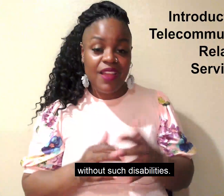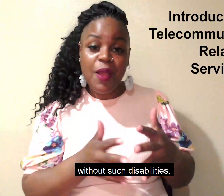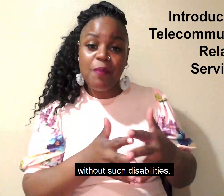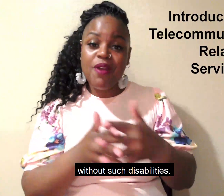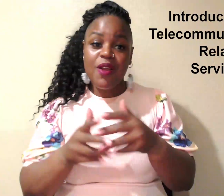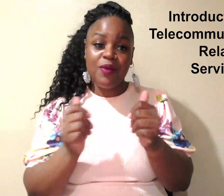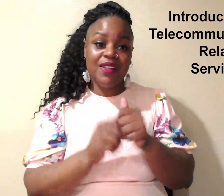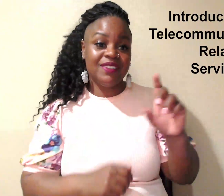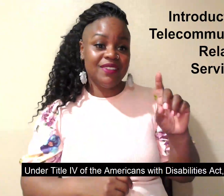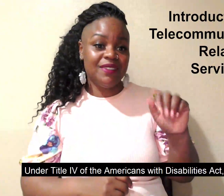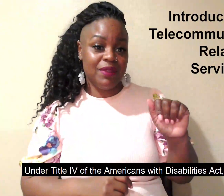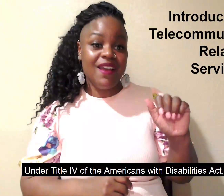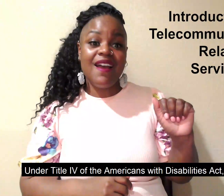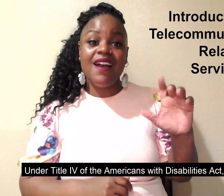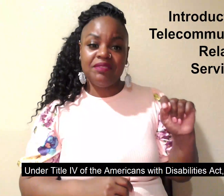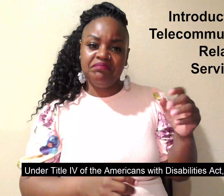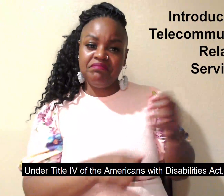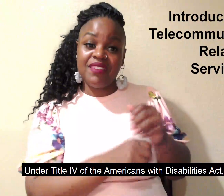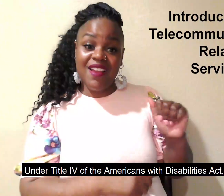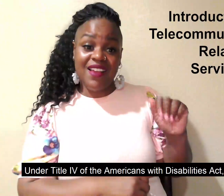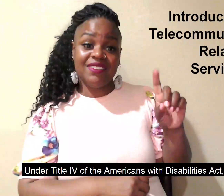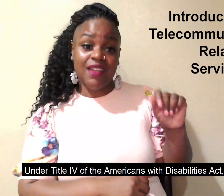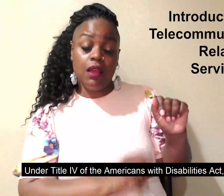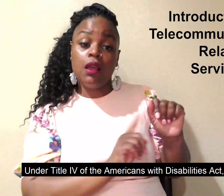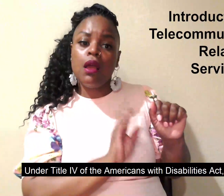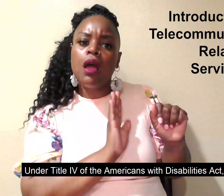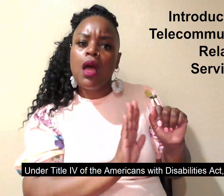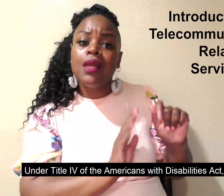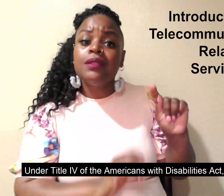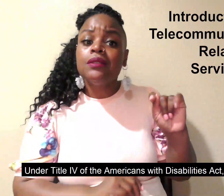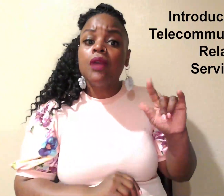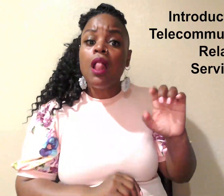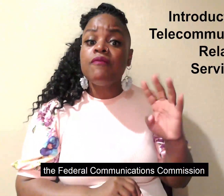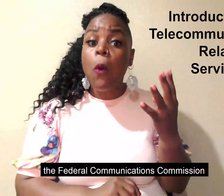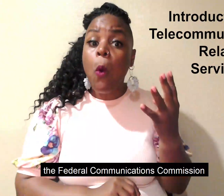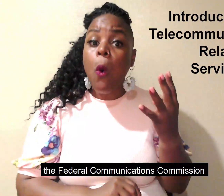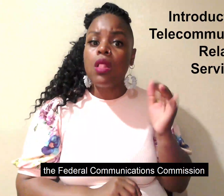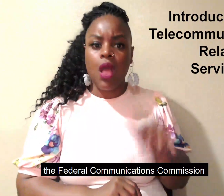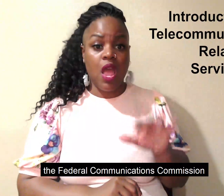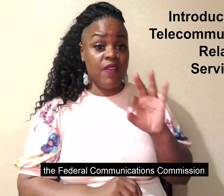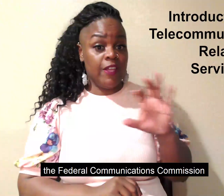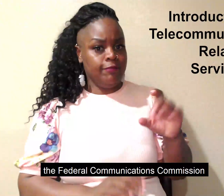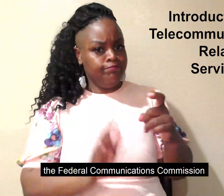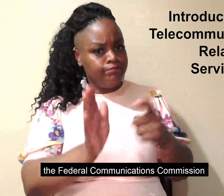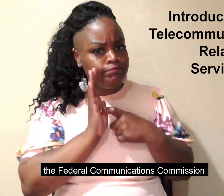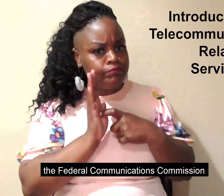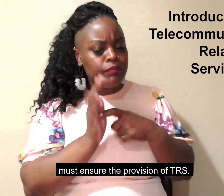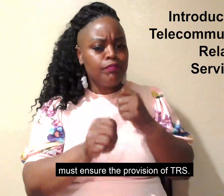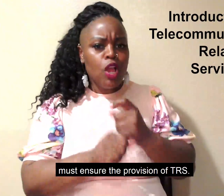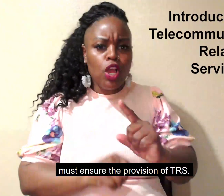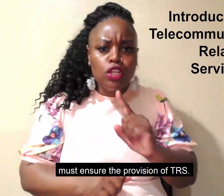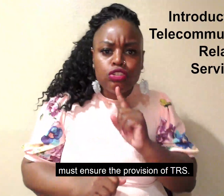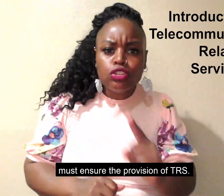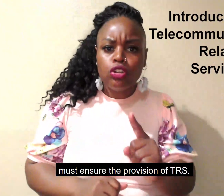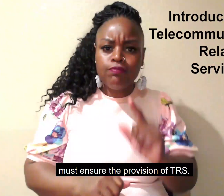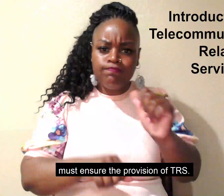disabilities. Under Title IV of the Americans with Disabilities Act, the Federal Communications Commission must ensure the provision